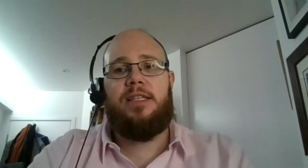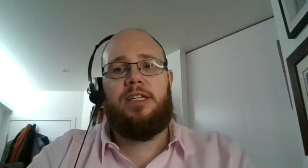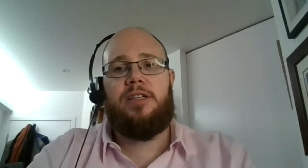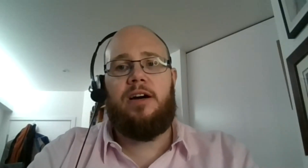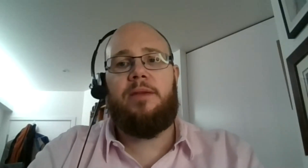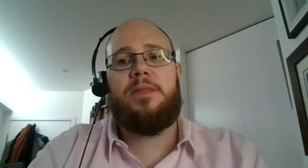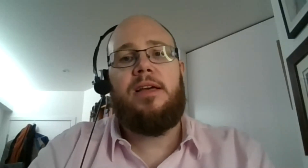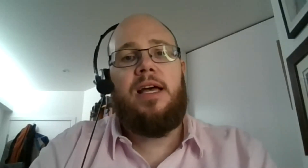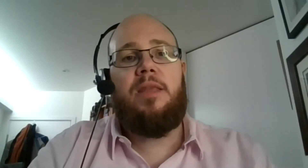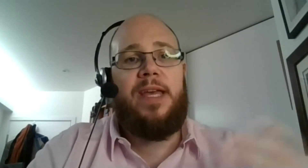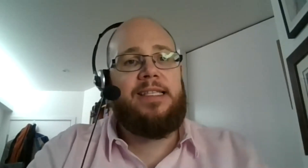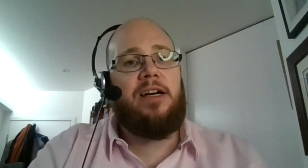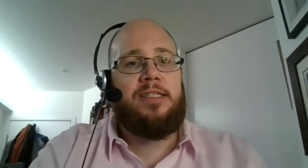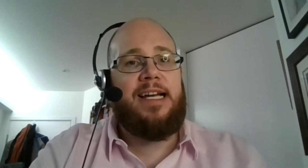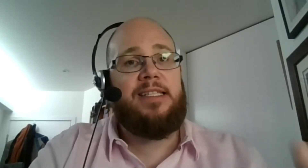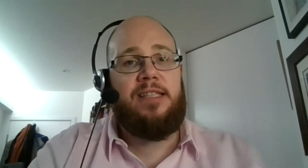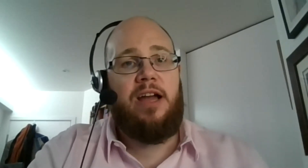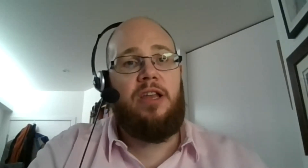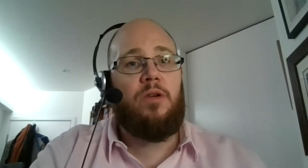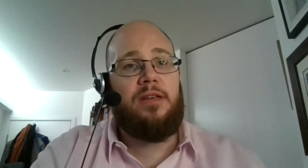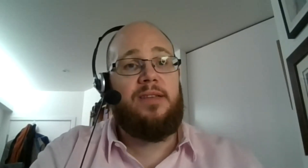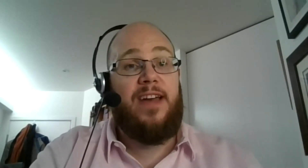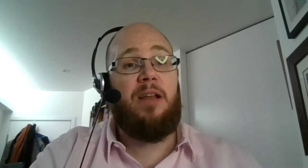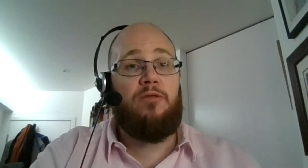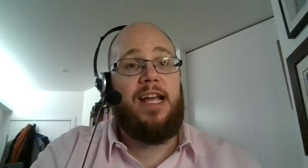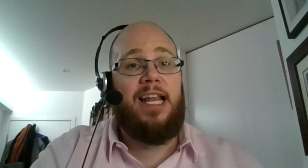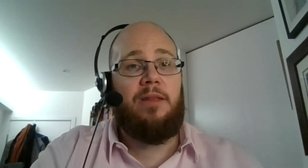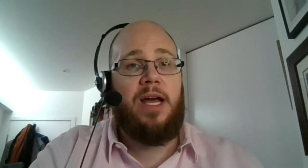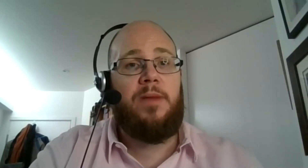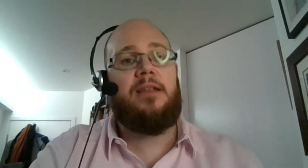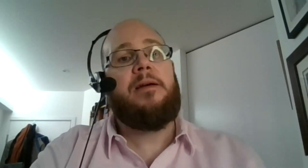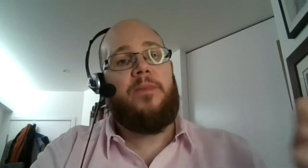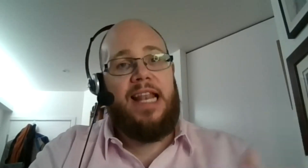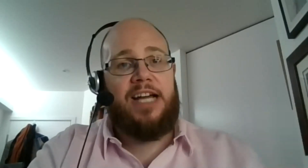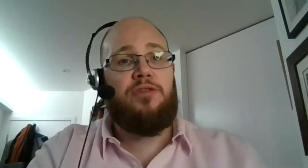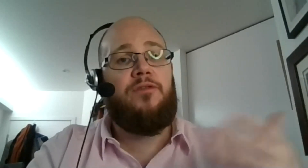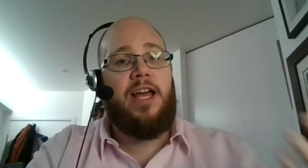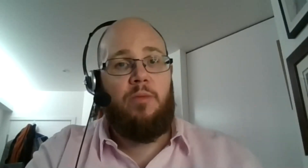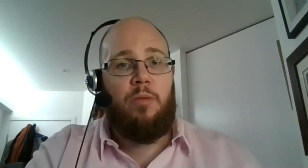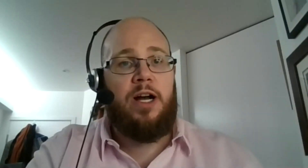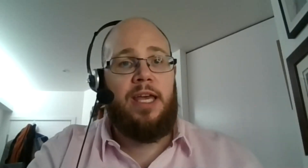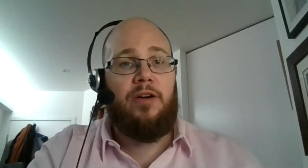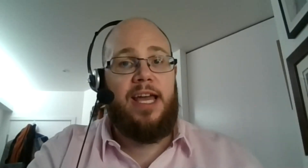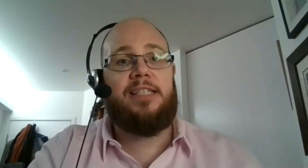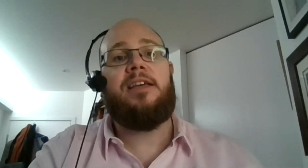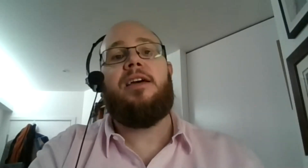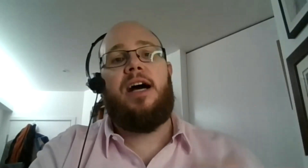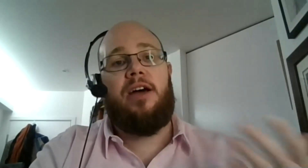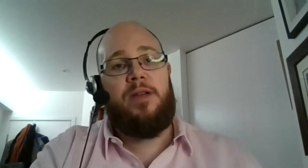2 types. The PCR test is the only one that's available really at the moment. The lateral flow, we're working on it. And I would